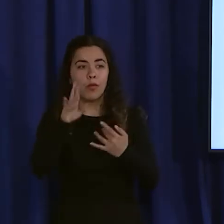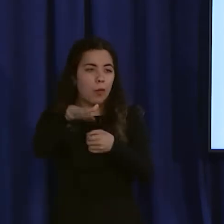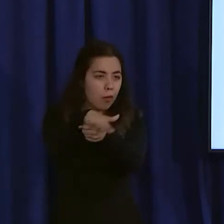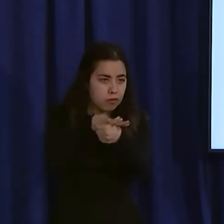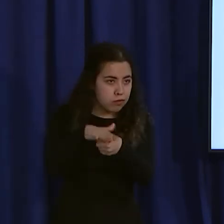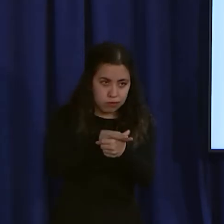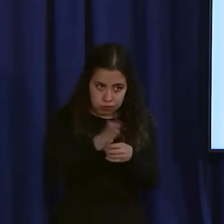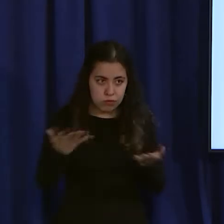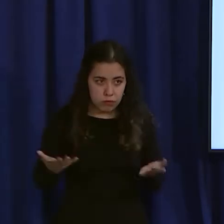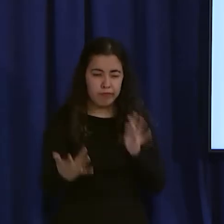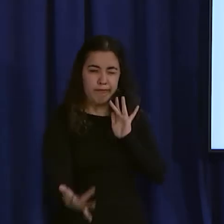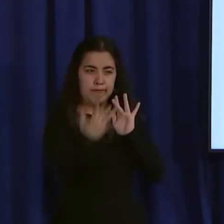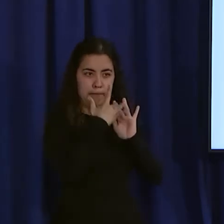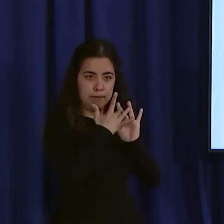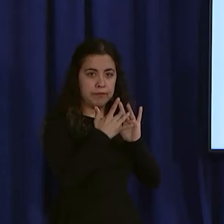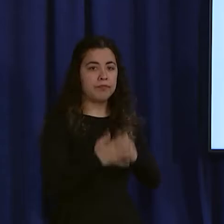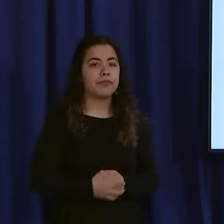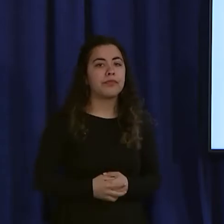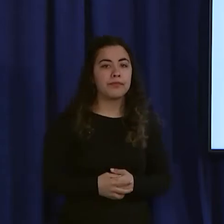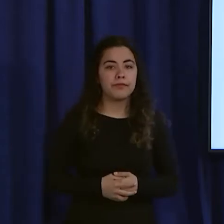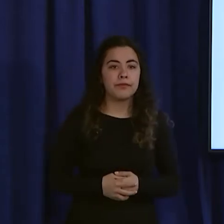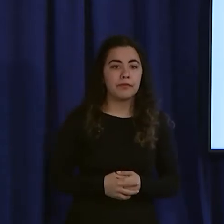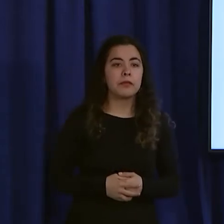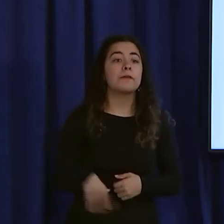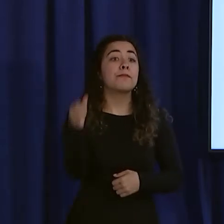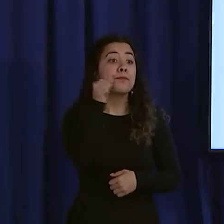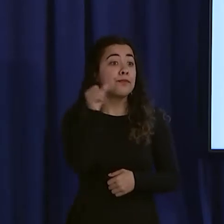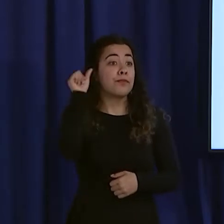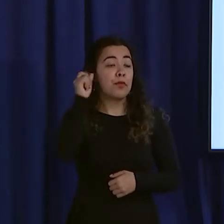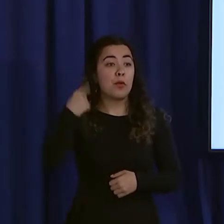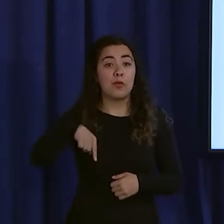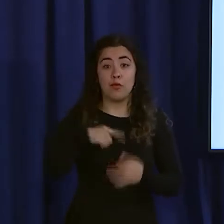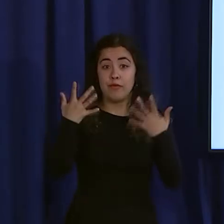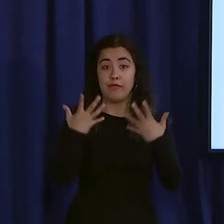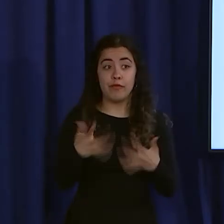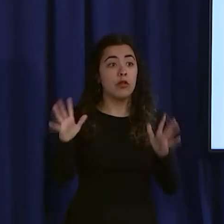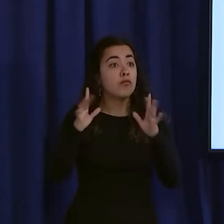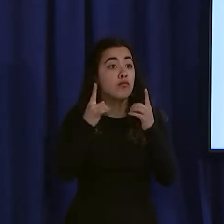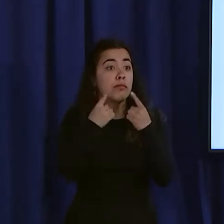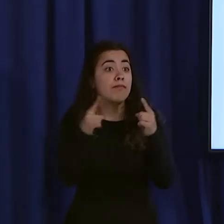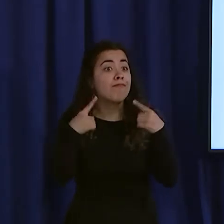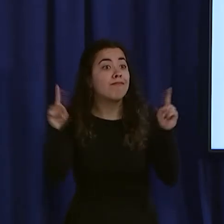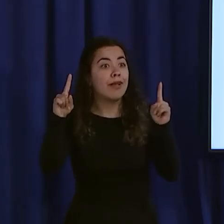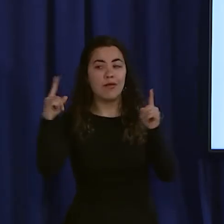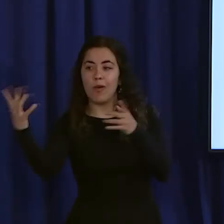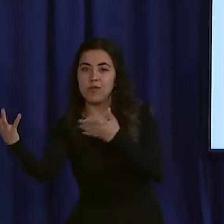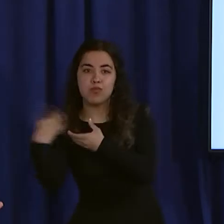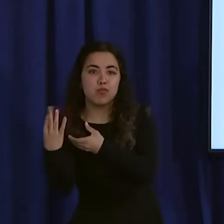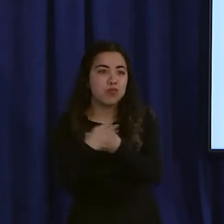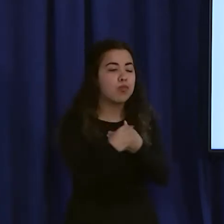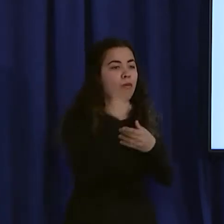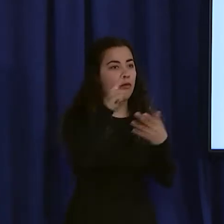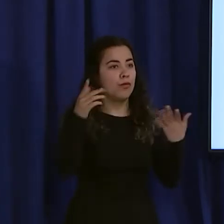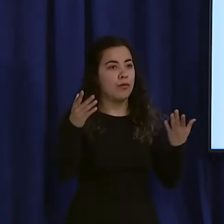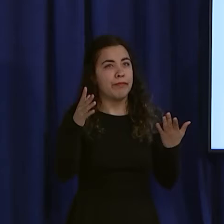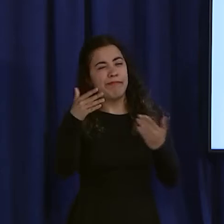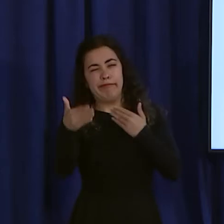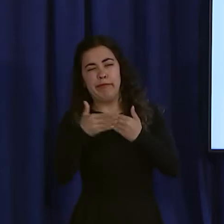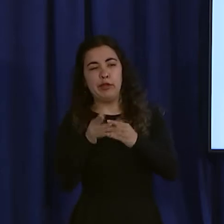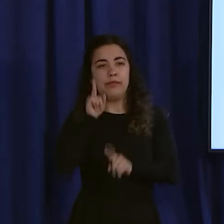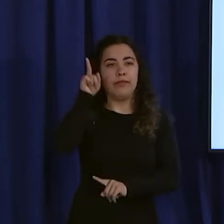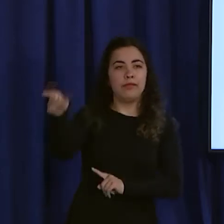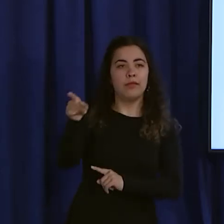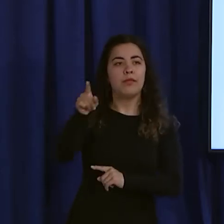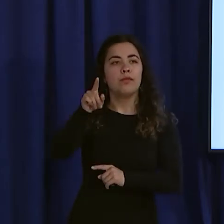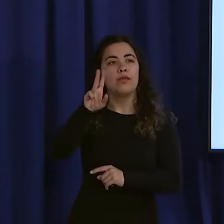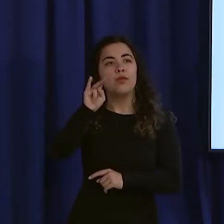on the city sites. So yesterday, we completed our successful engagement at the United Center. The federal support team left yesterday,